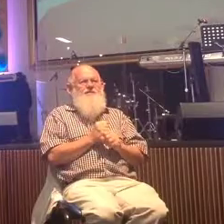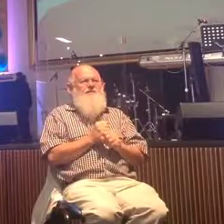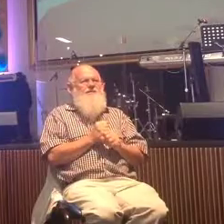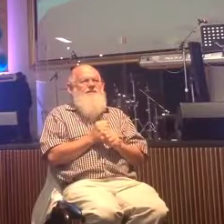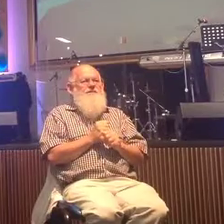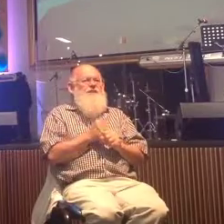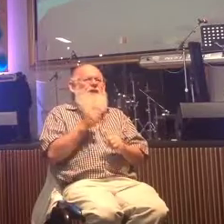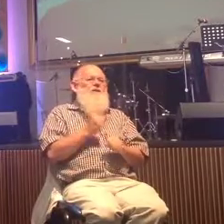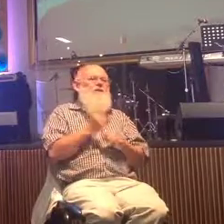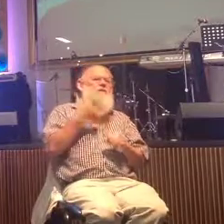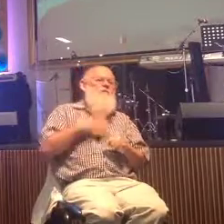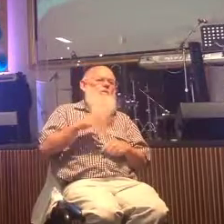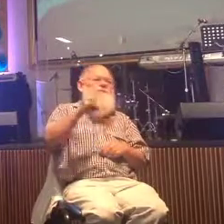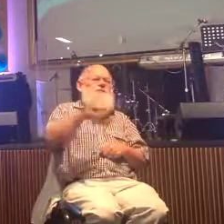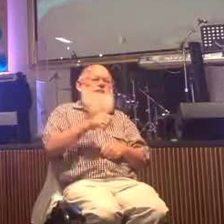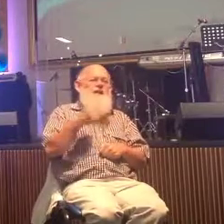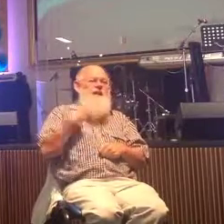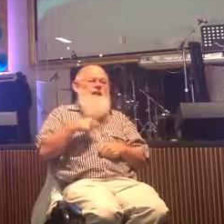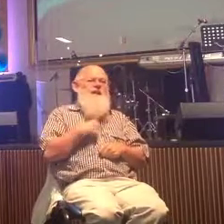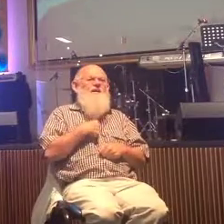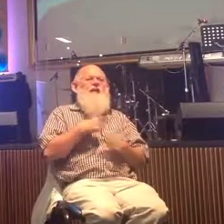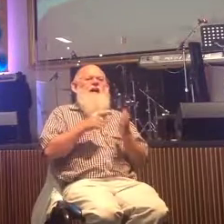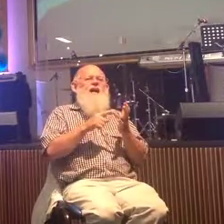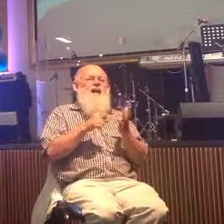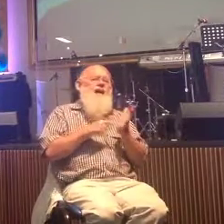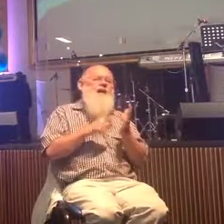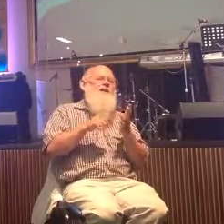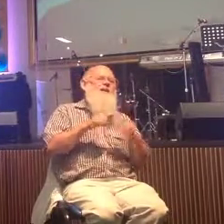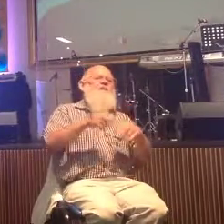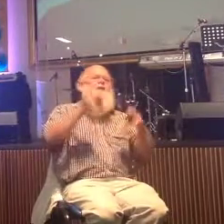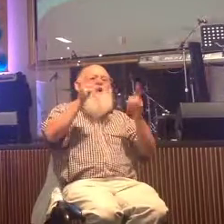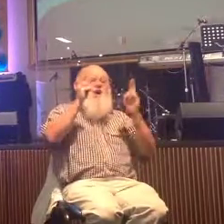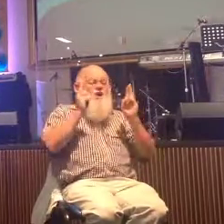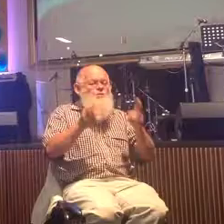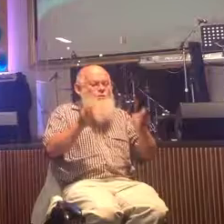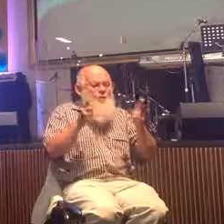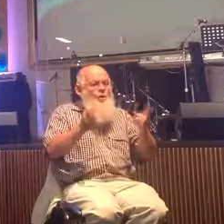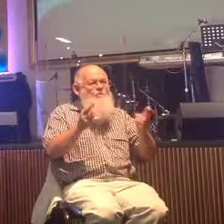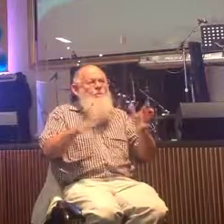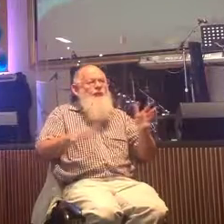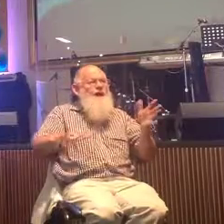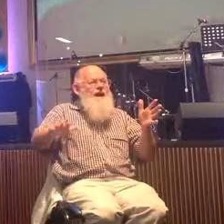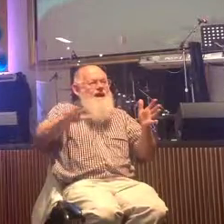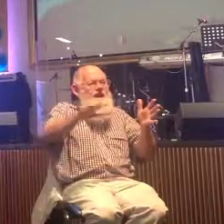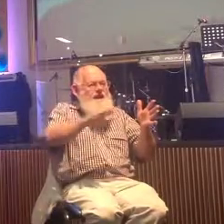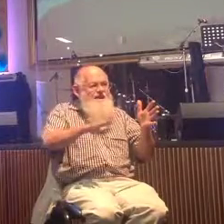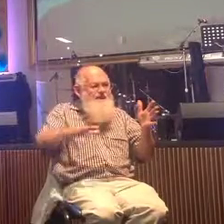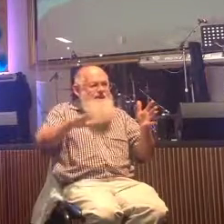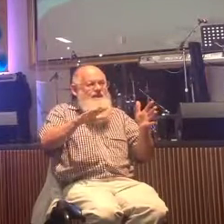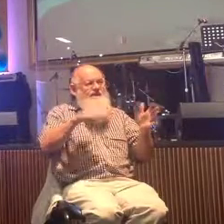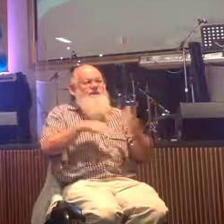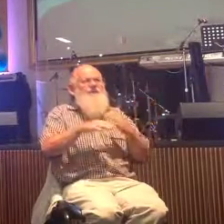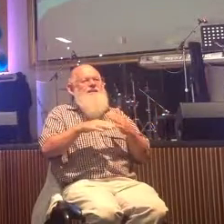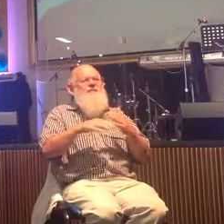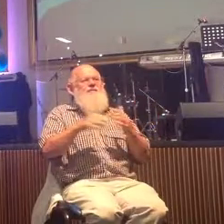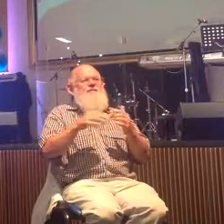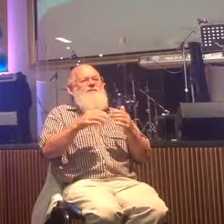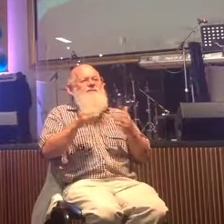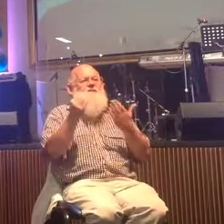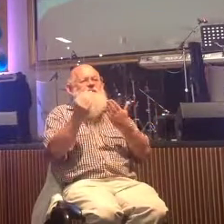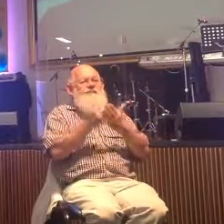God wants to take us out of the realm of normal, out of the realm of safe, into the realm of faith. This is much easier for other